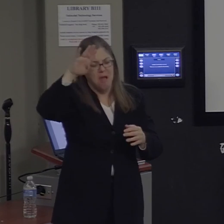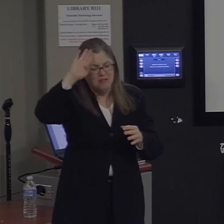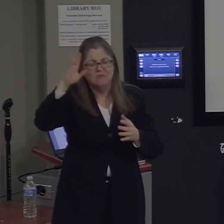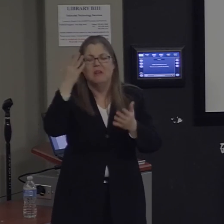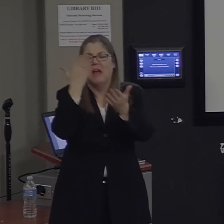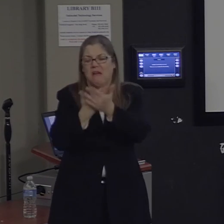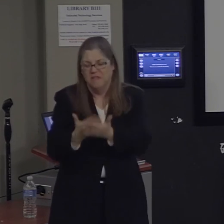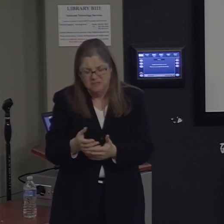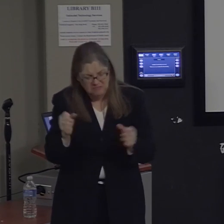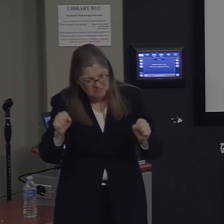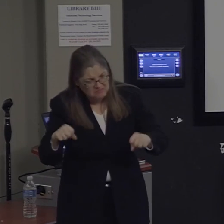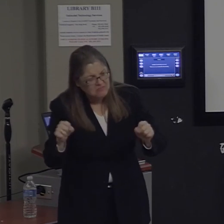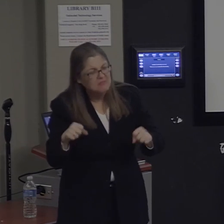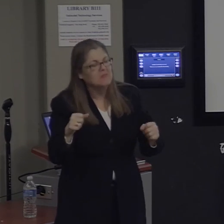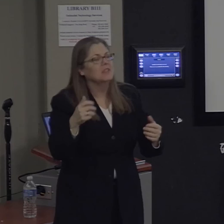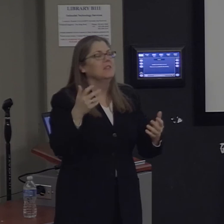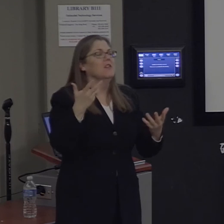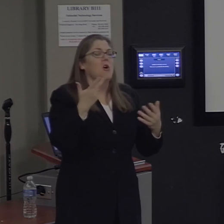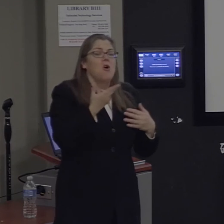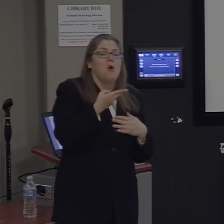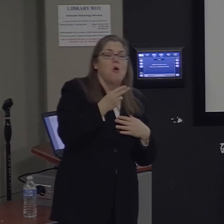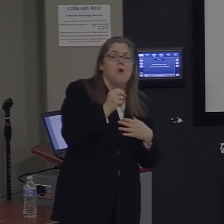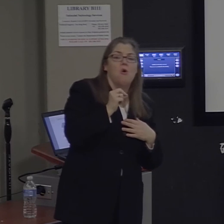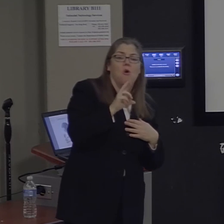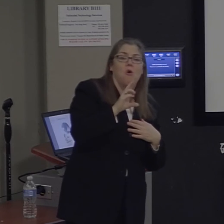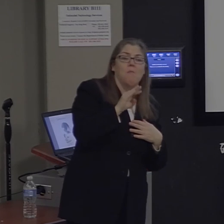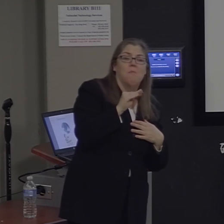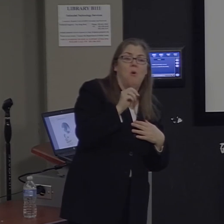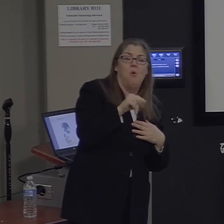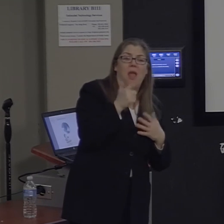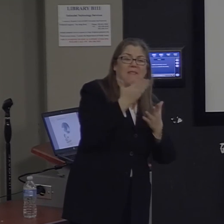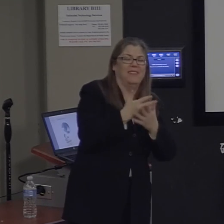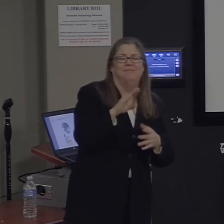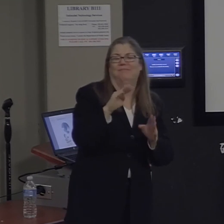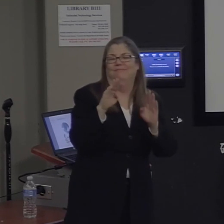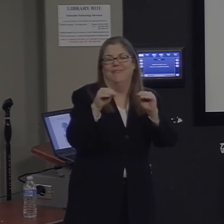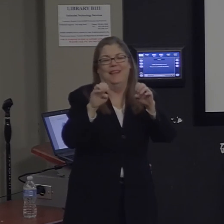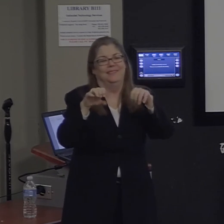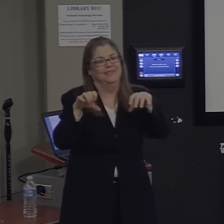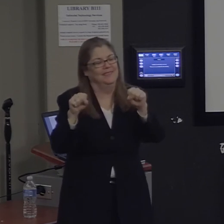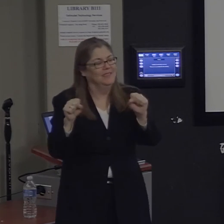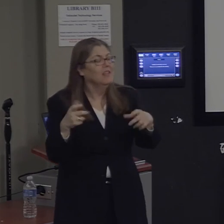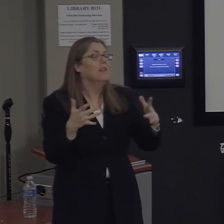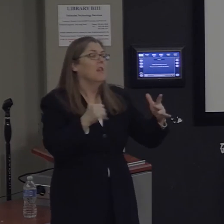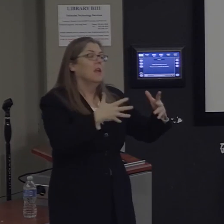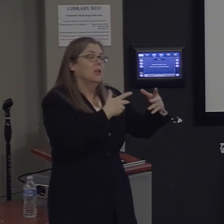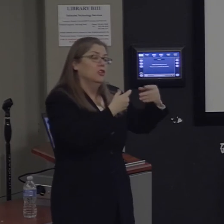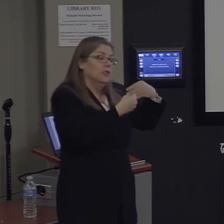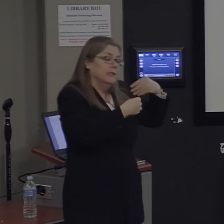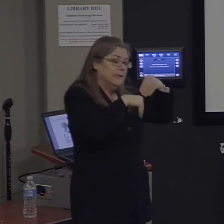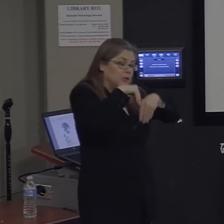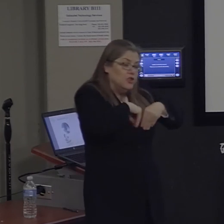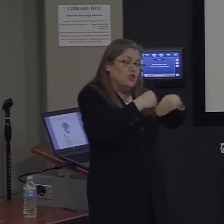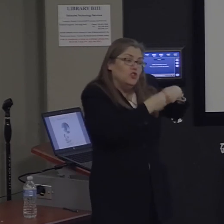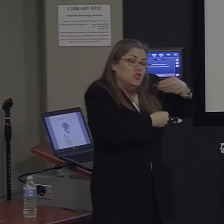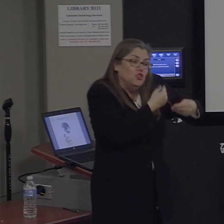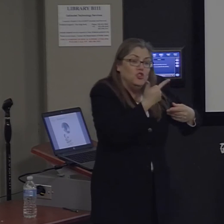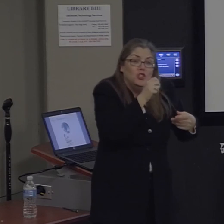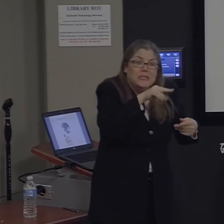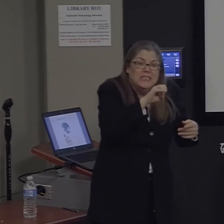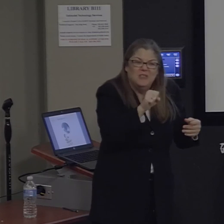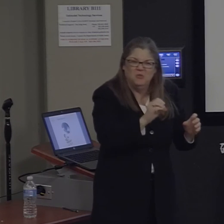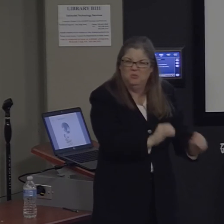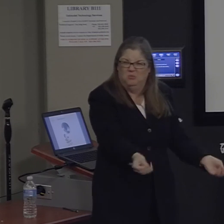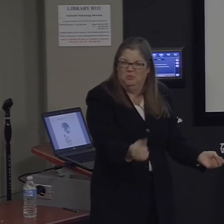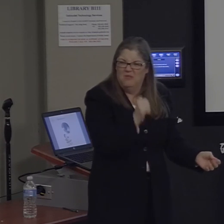have to see favored. The hormonal evidence is a mess. The lateralization evidence and the gene evidence is non-existent. Now,